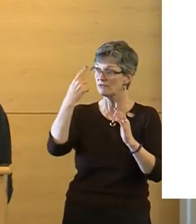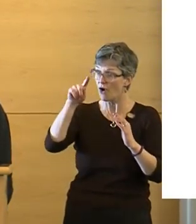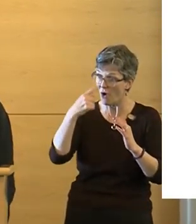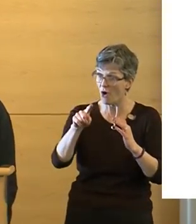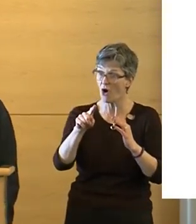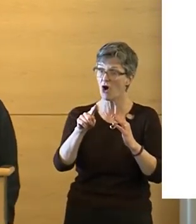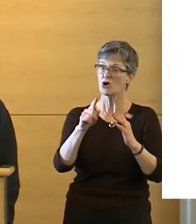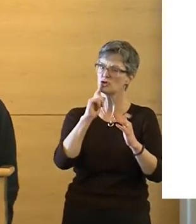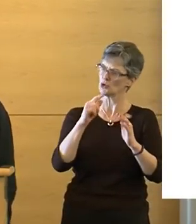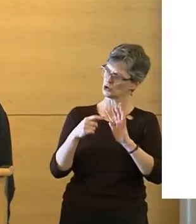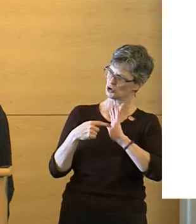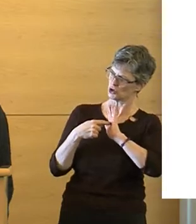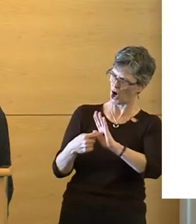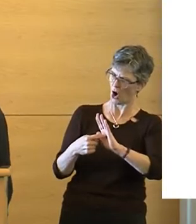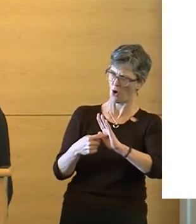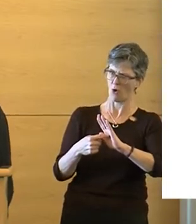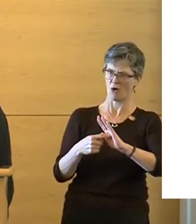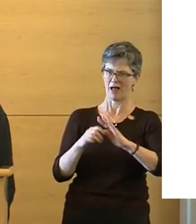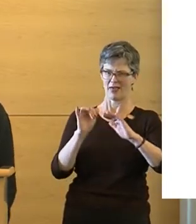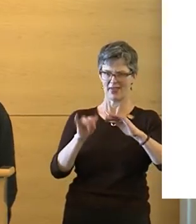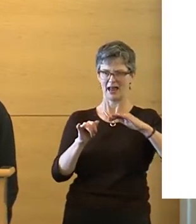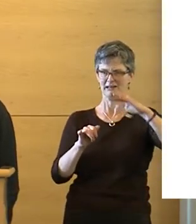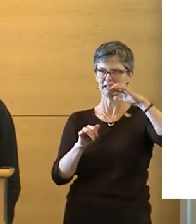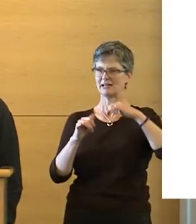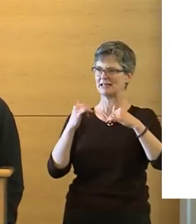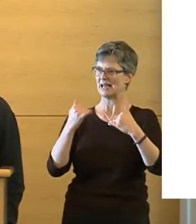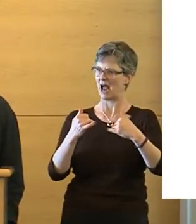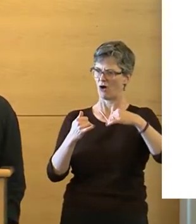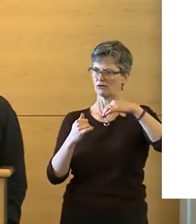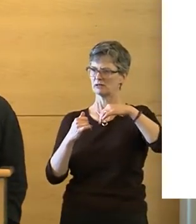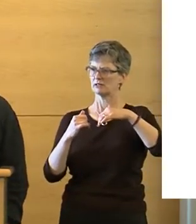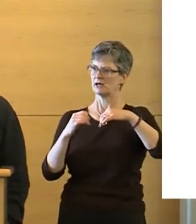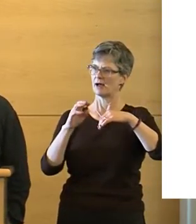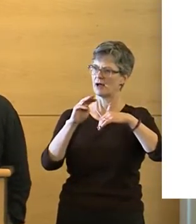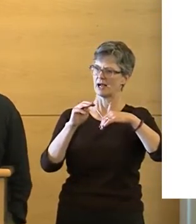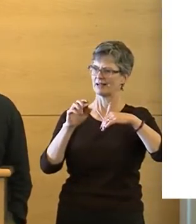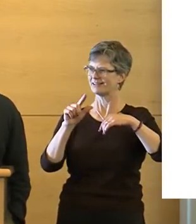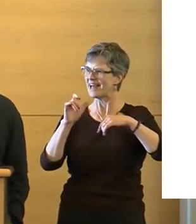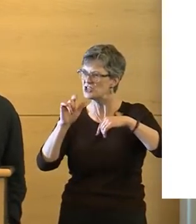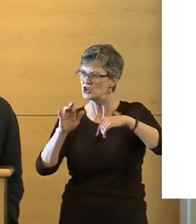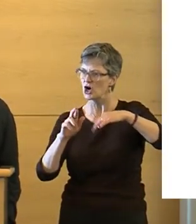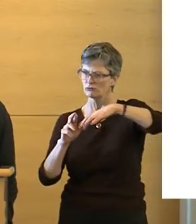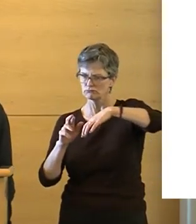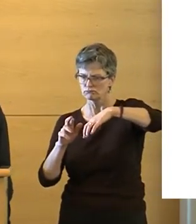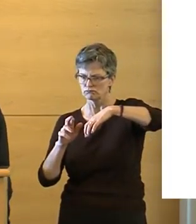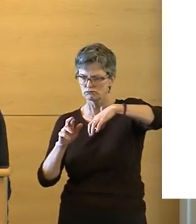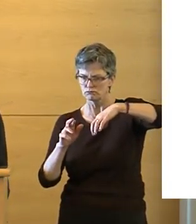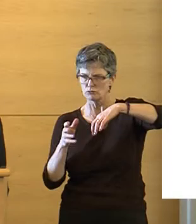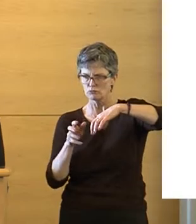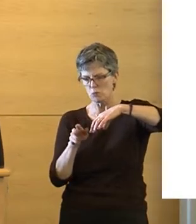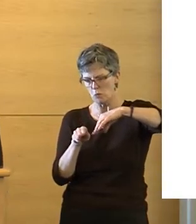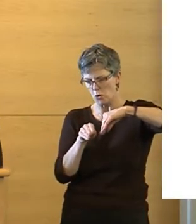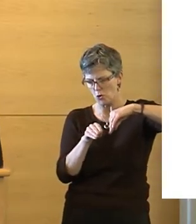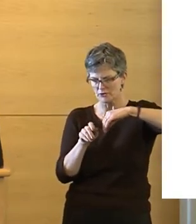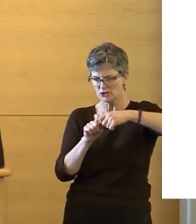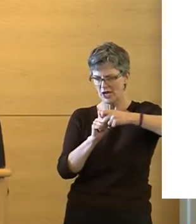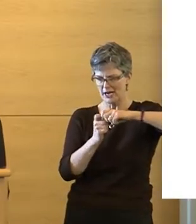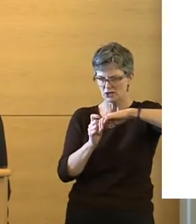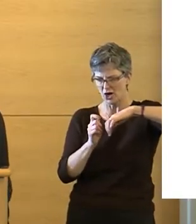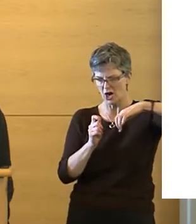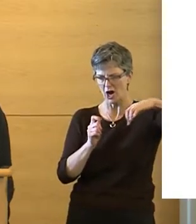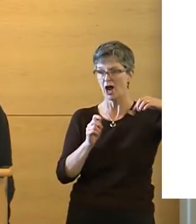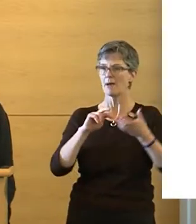know, reasonable. But what if this is a geology course, and my purpose